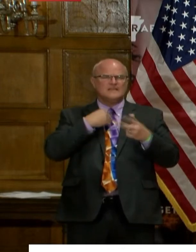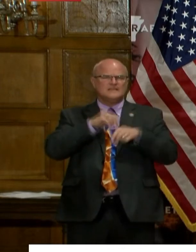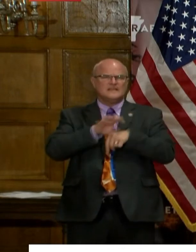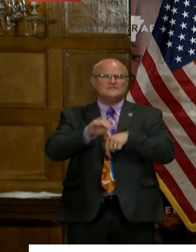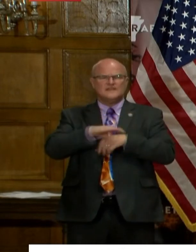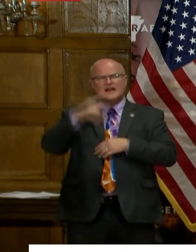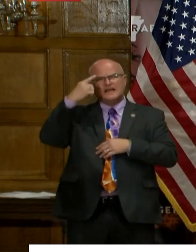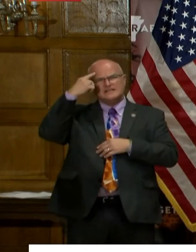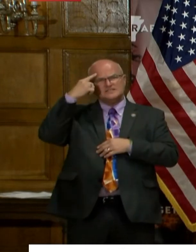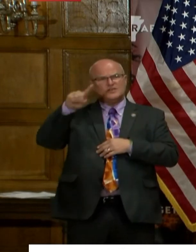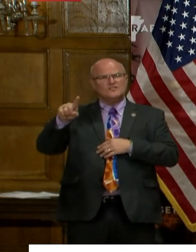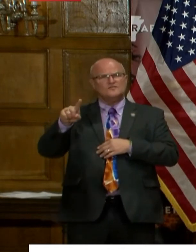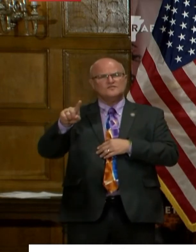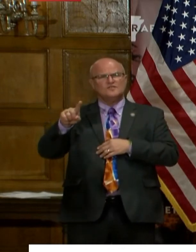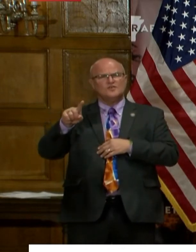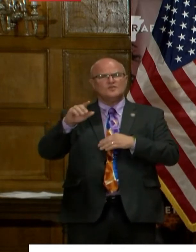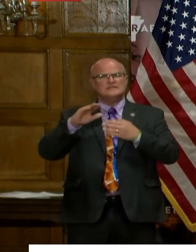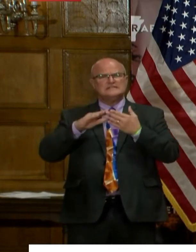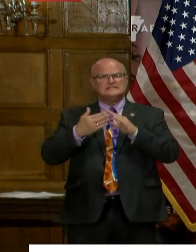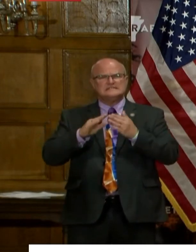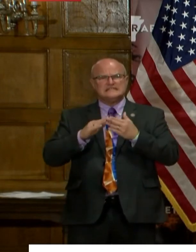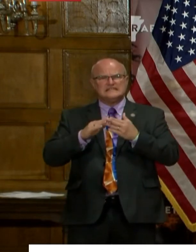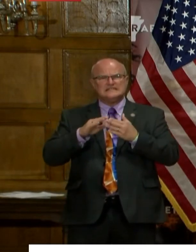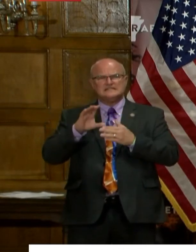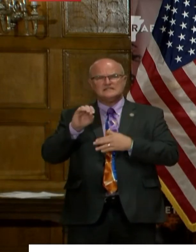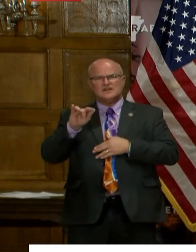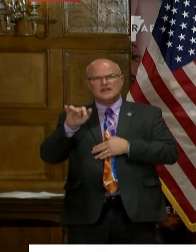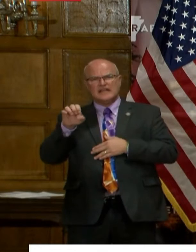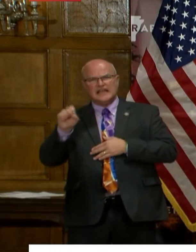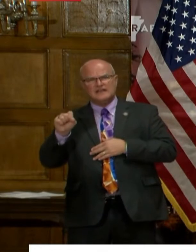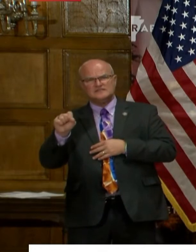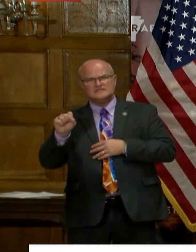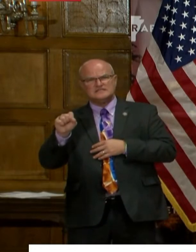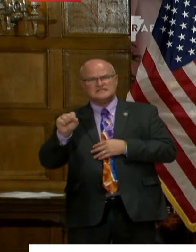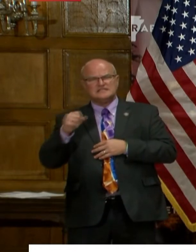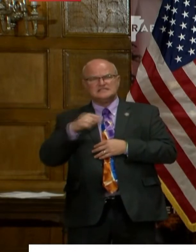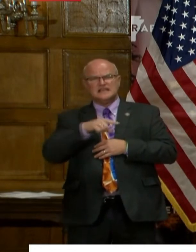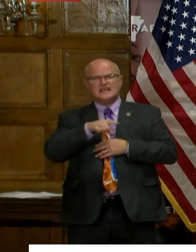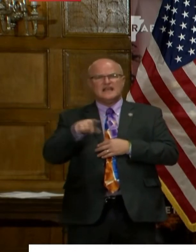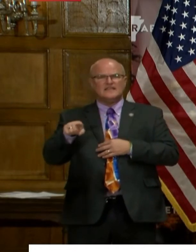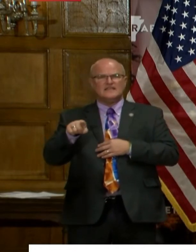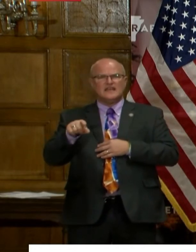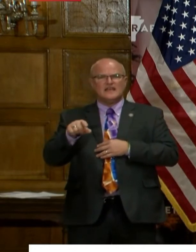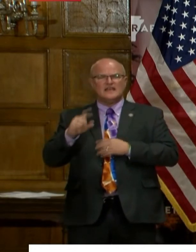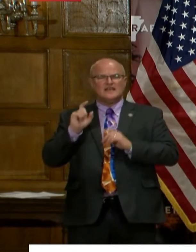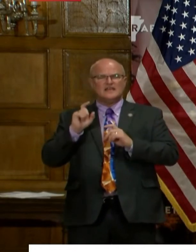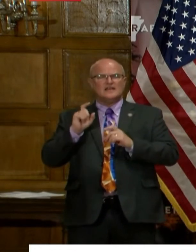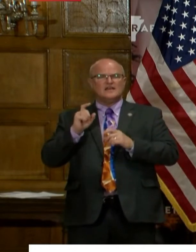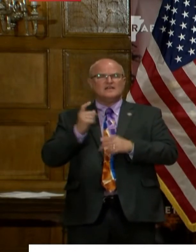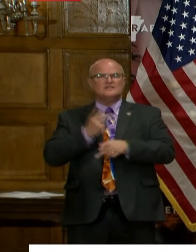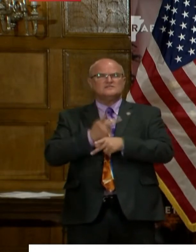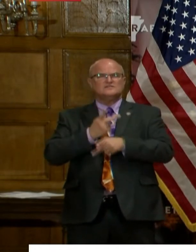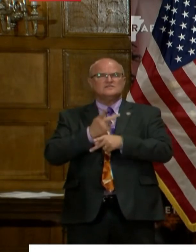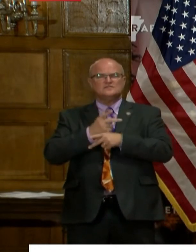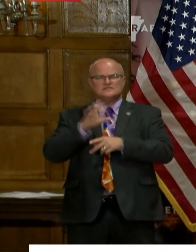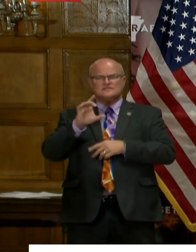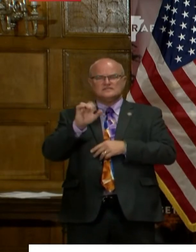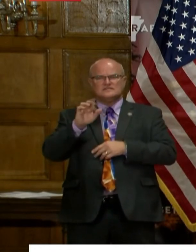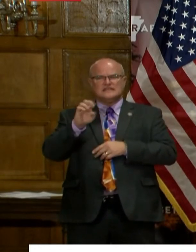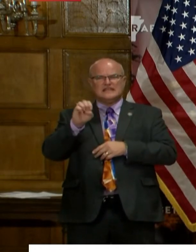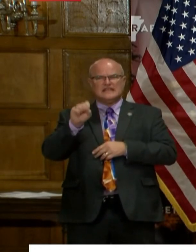advice for cities or counties as they appropriate some of the CARES funding